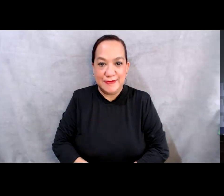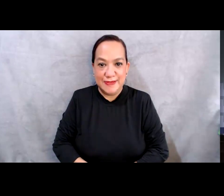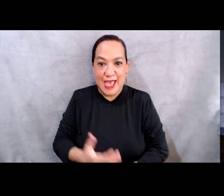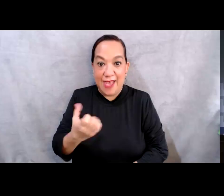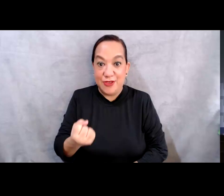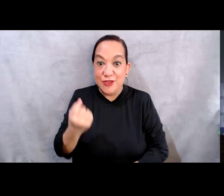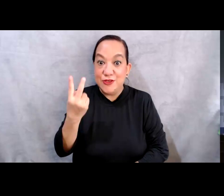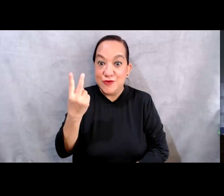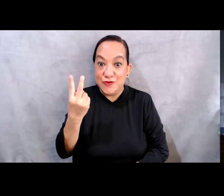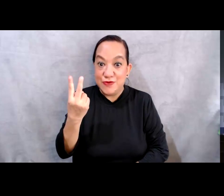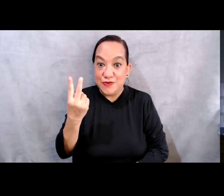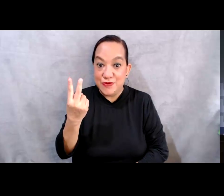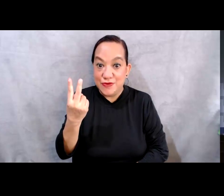elephants?